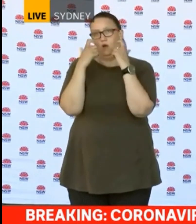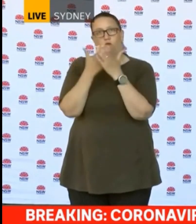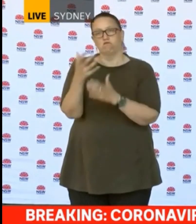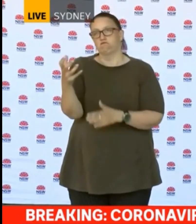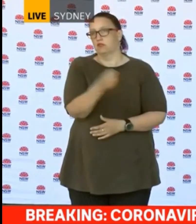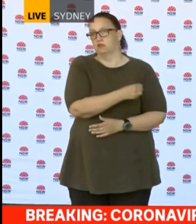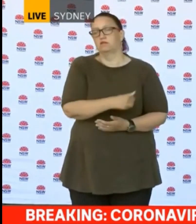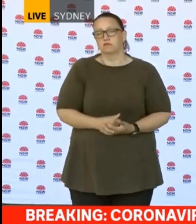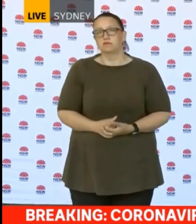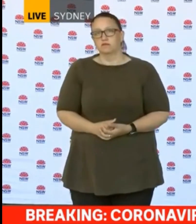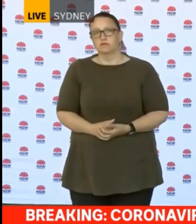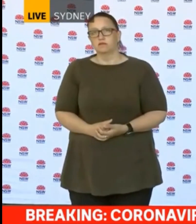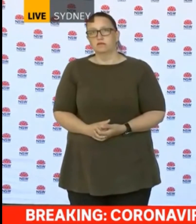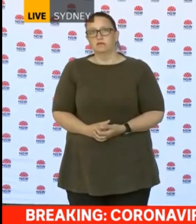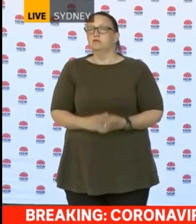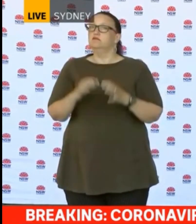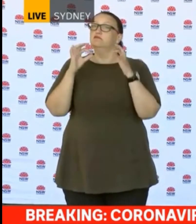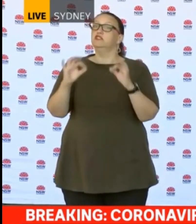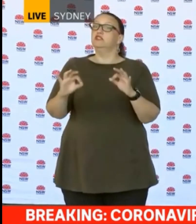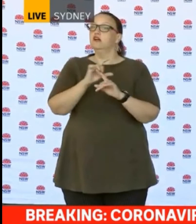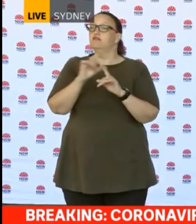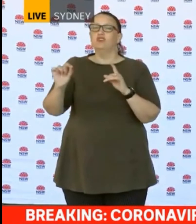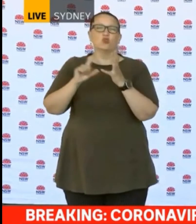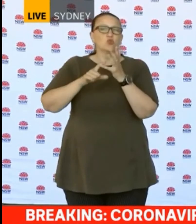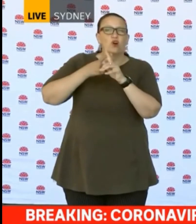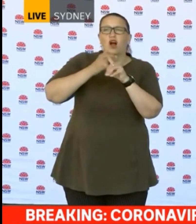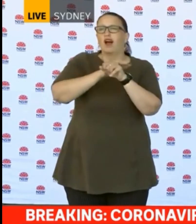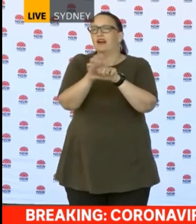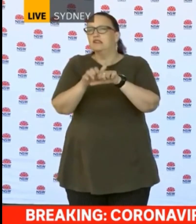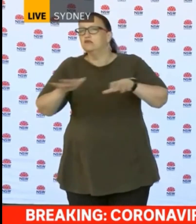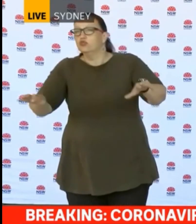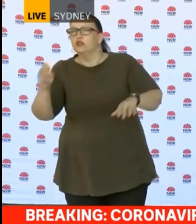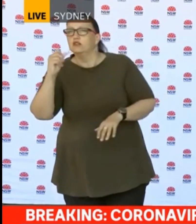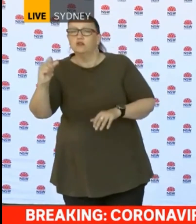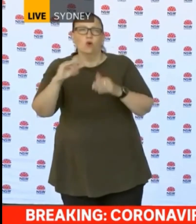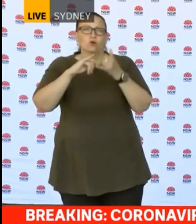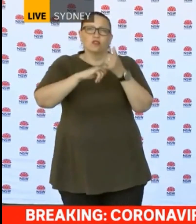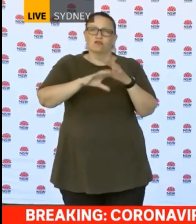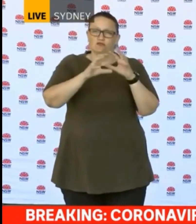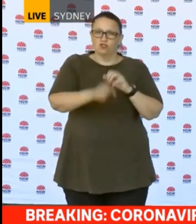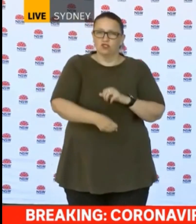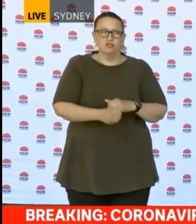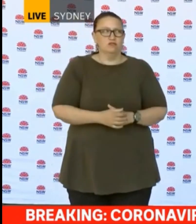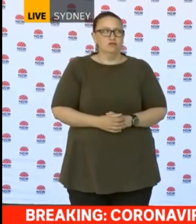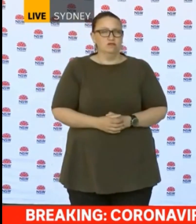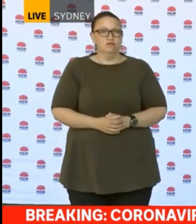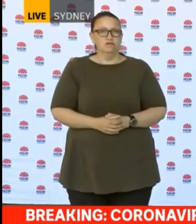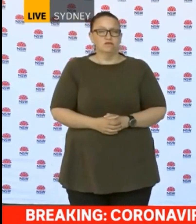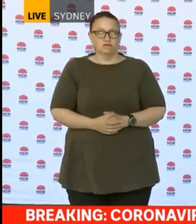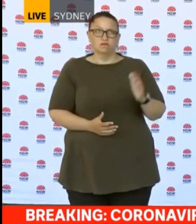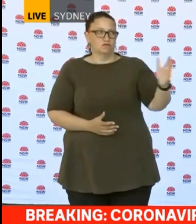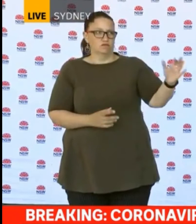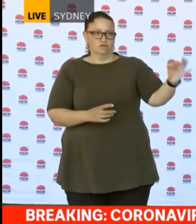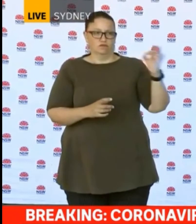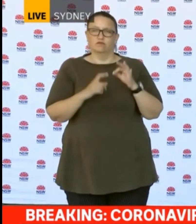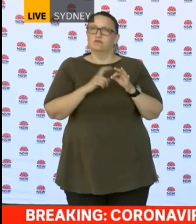immediately implemented, particularly in light of the increasing concerns around the transmissibility of the variants of concern. How confident